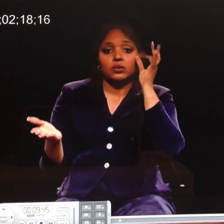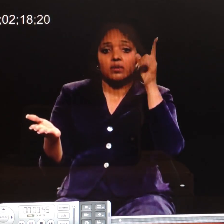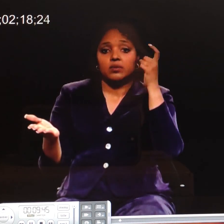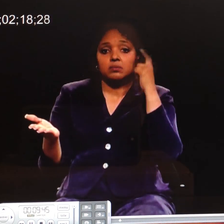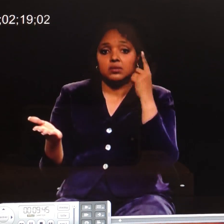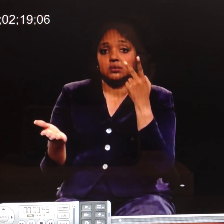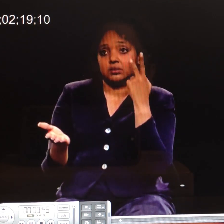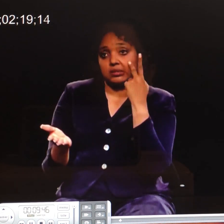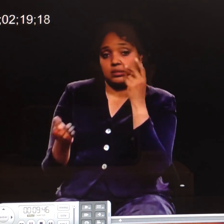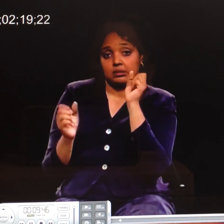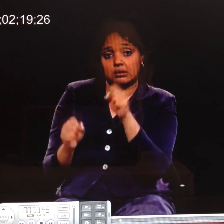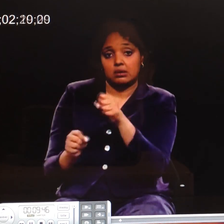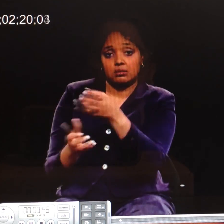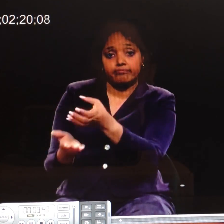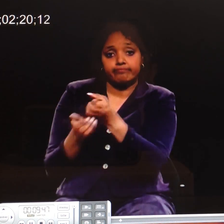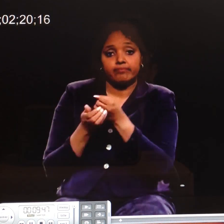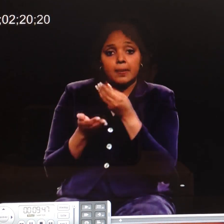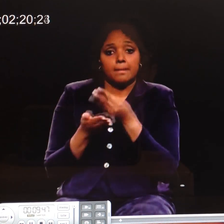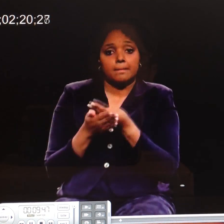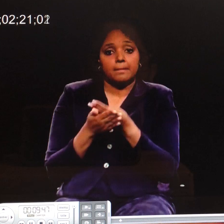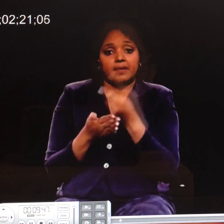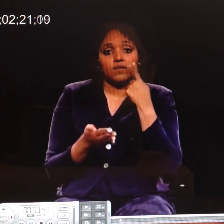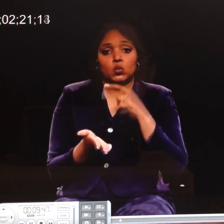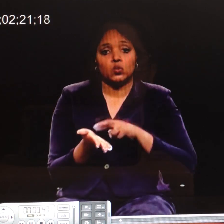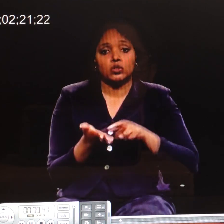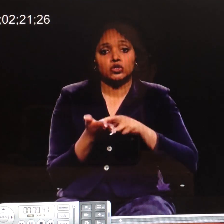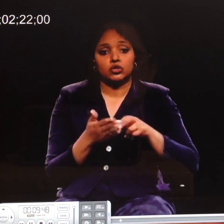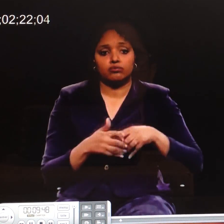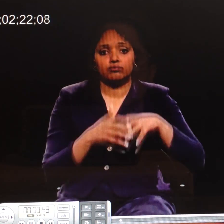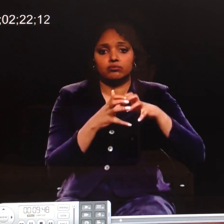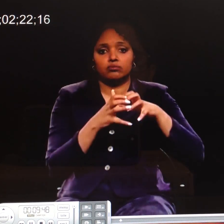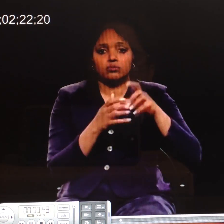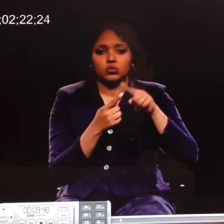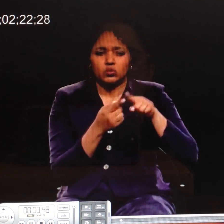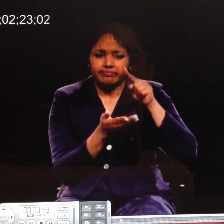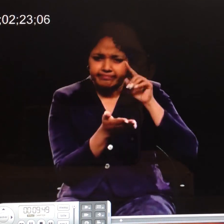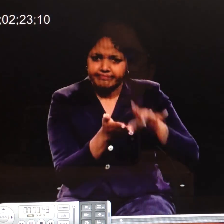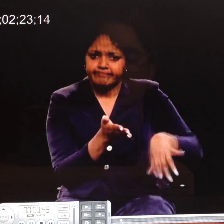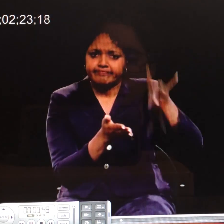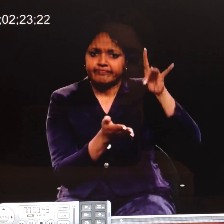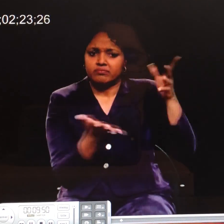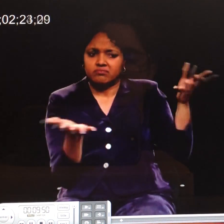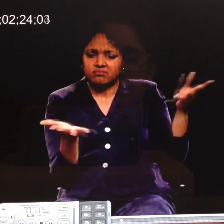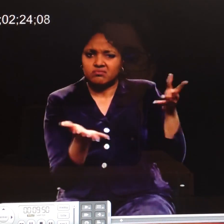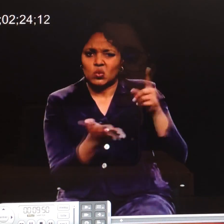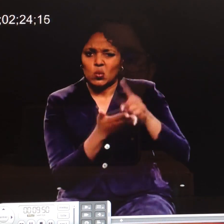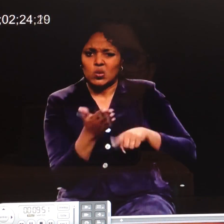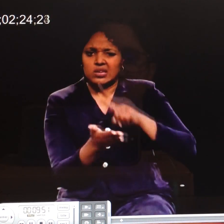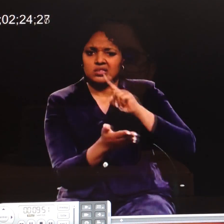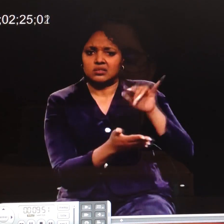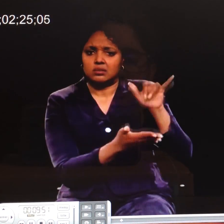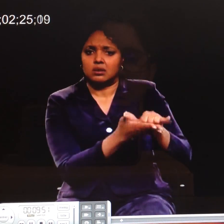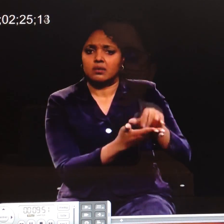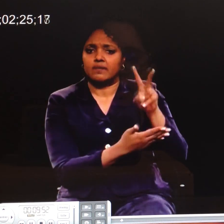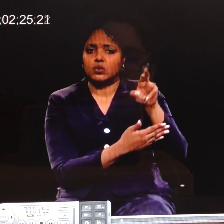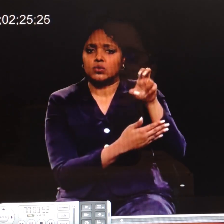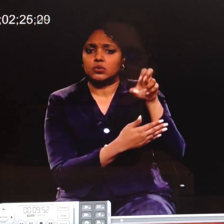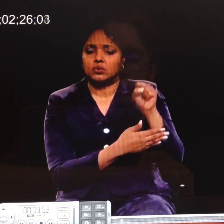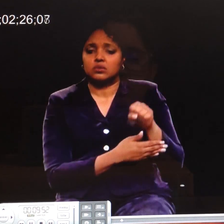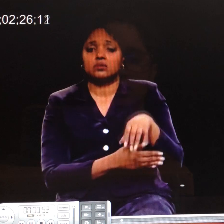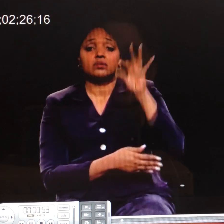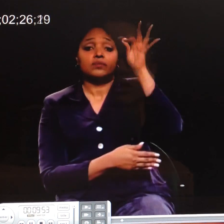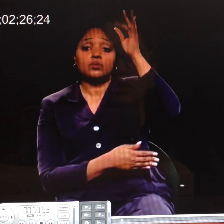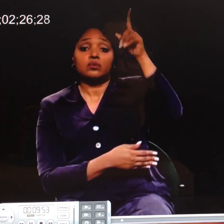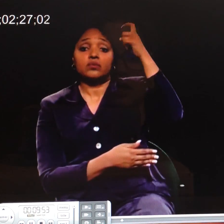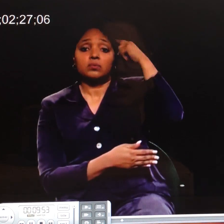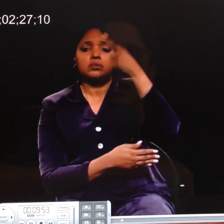disease. So they went ahead and they proposed this to the federal government, and